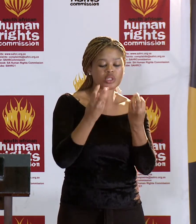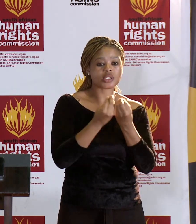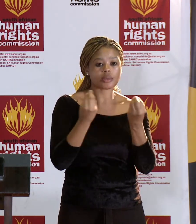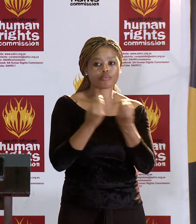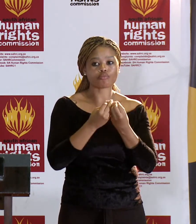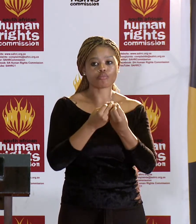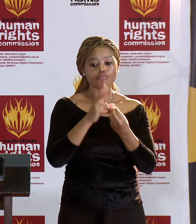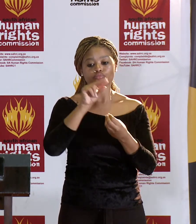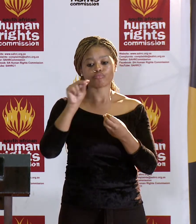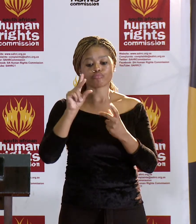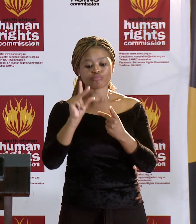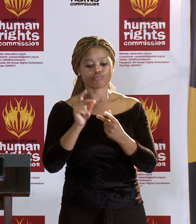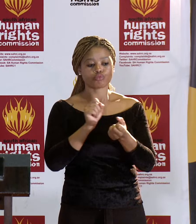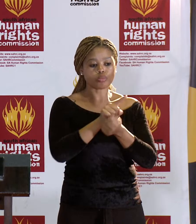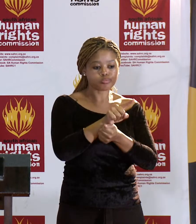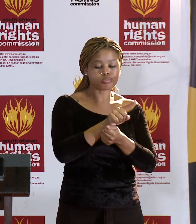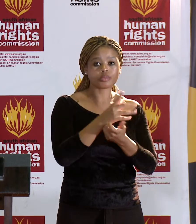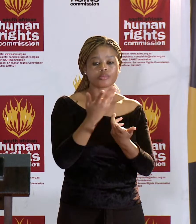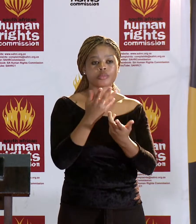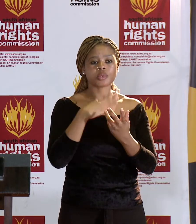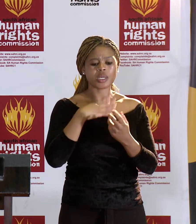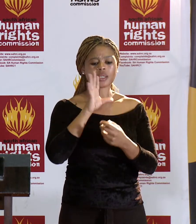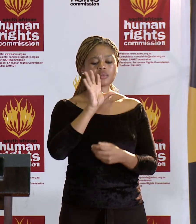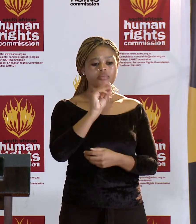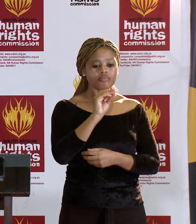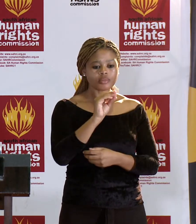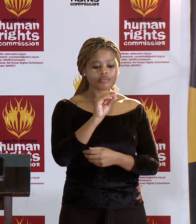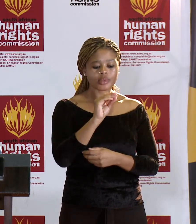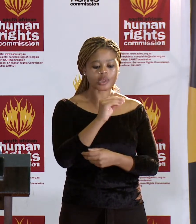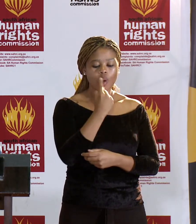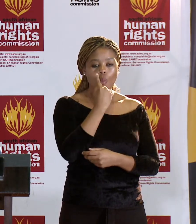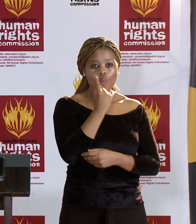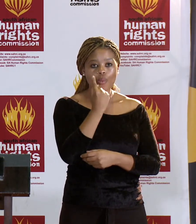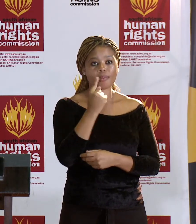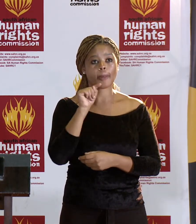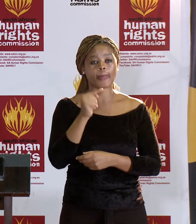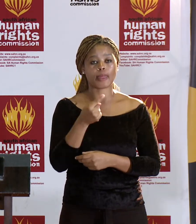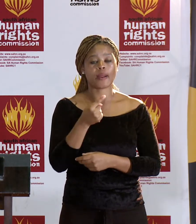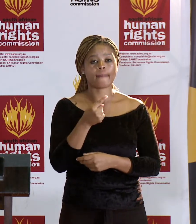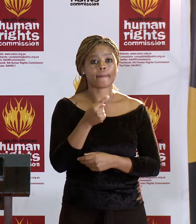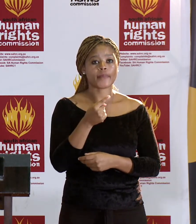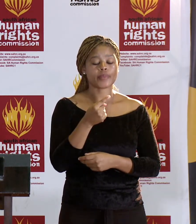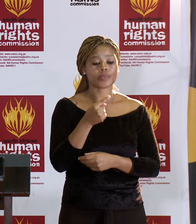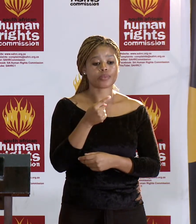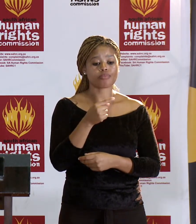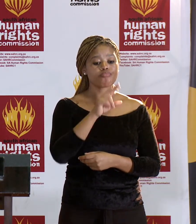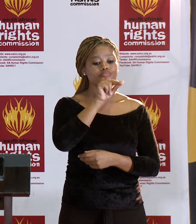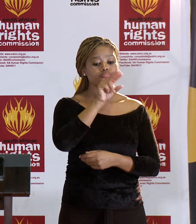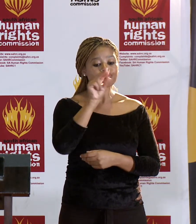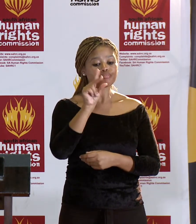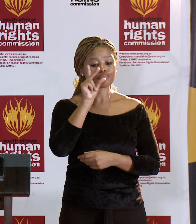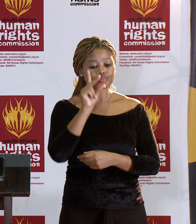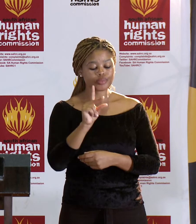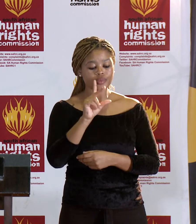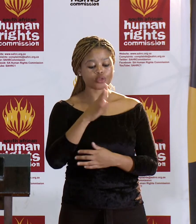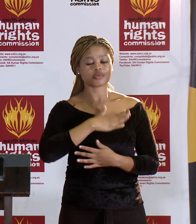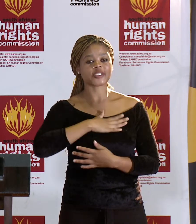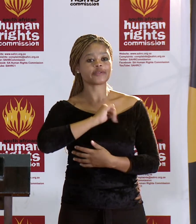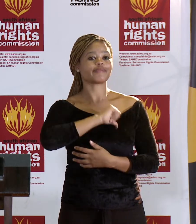somebody else sent to you. Ask yourself this one thing: is somebody going to be